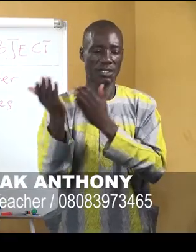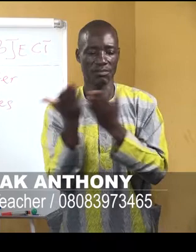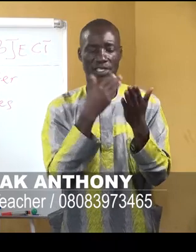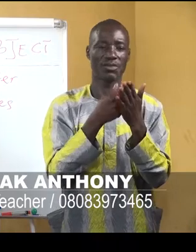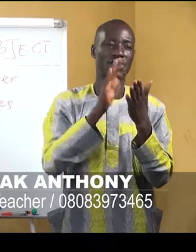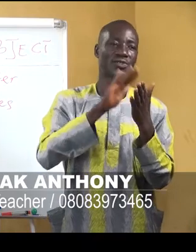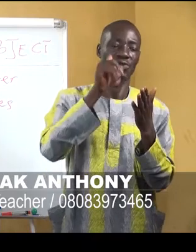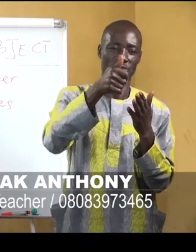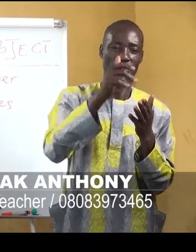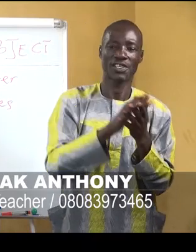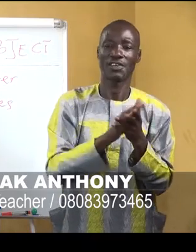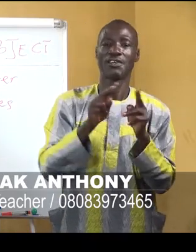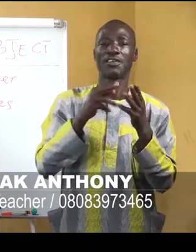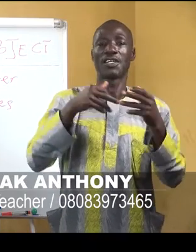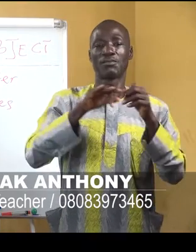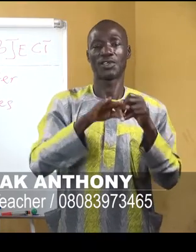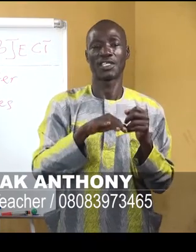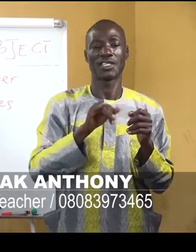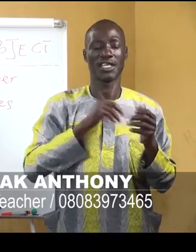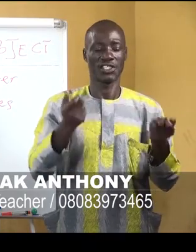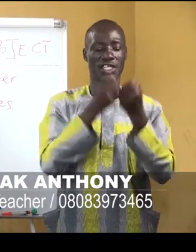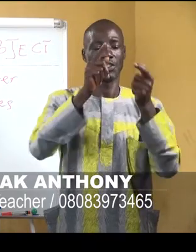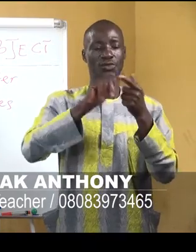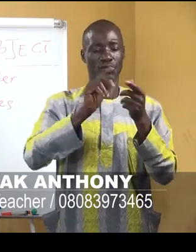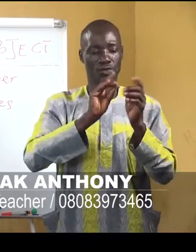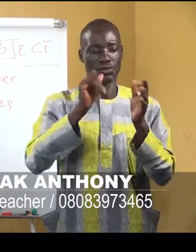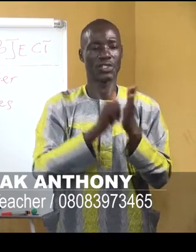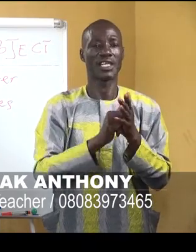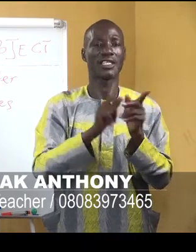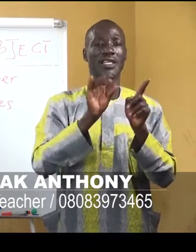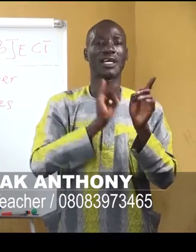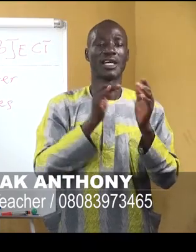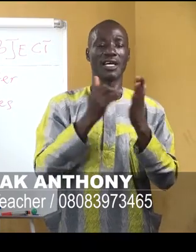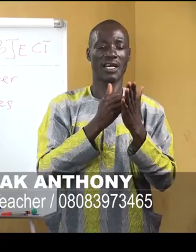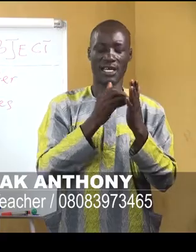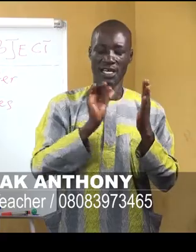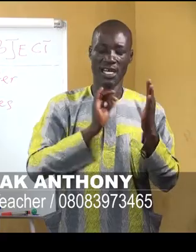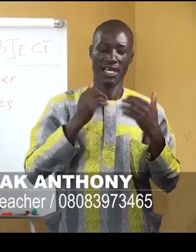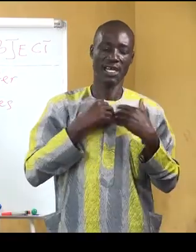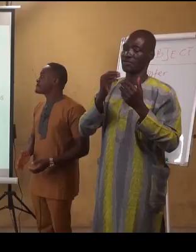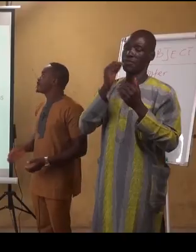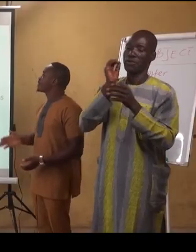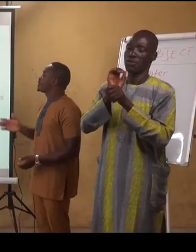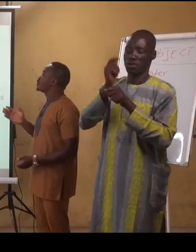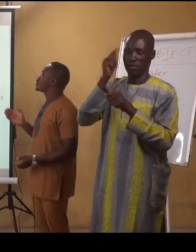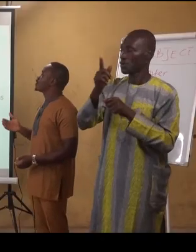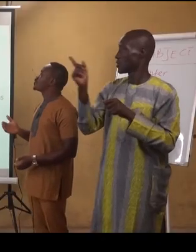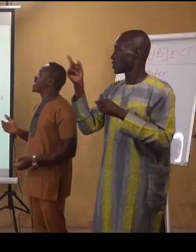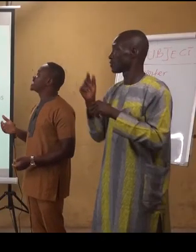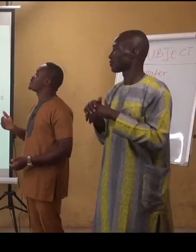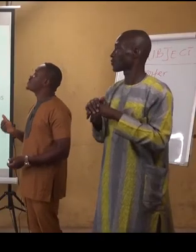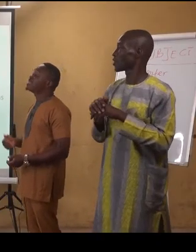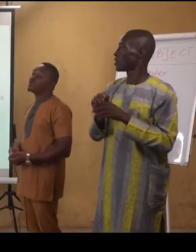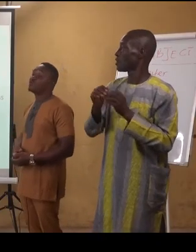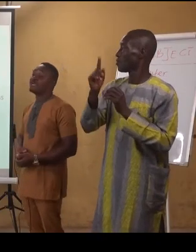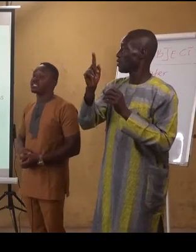Money to your pocket. Very, very important. I challenge you to do that. But I have an assignment for you. for as a beginner. You're going to